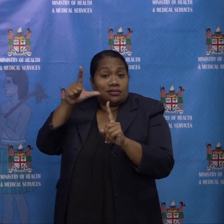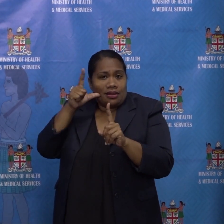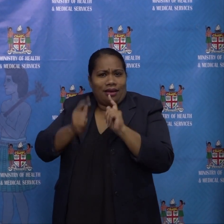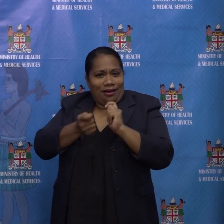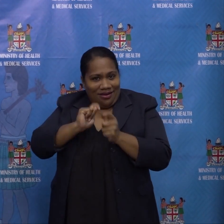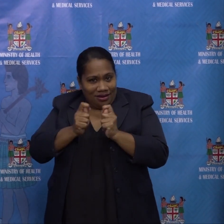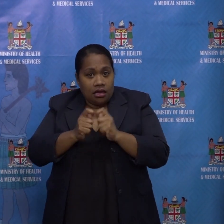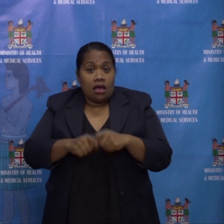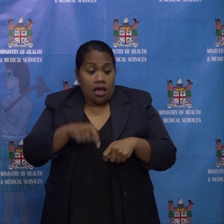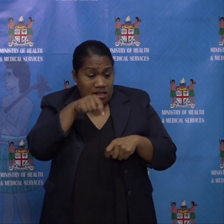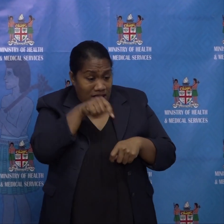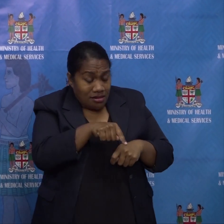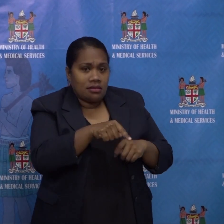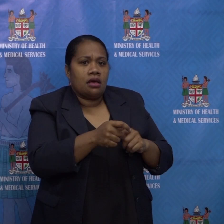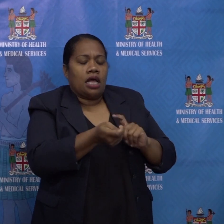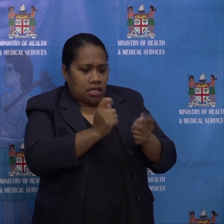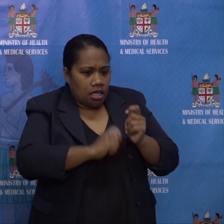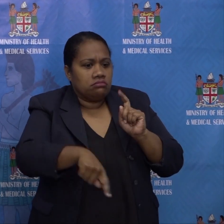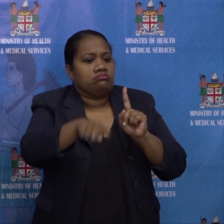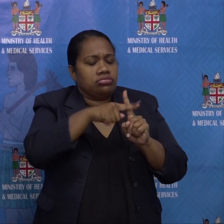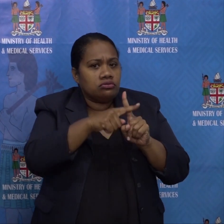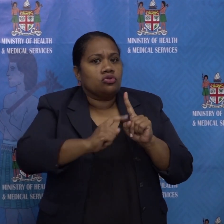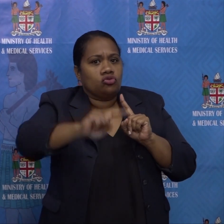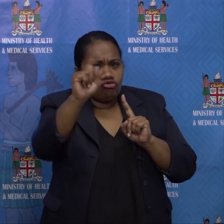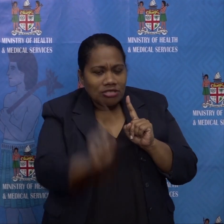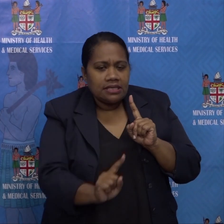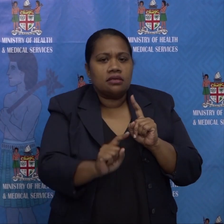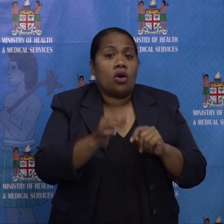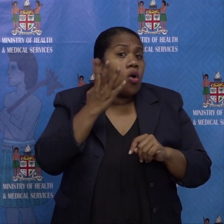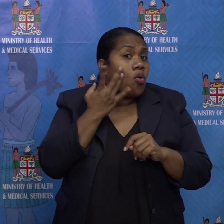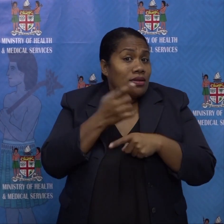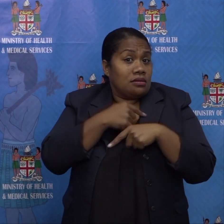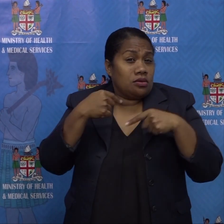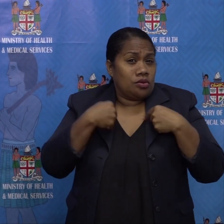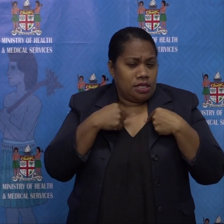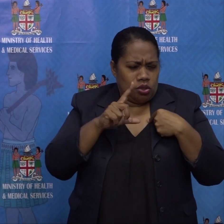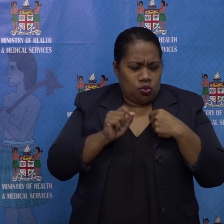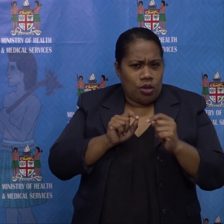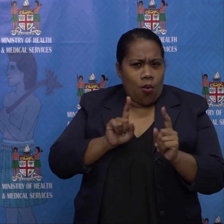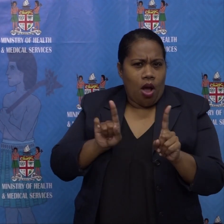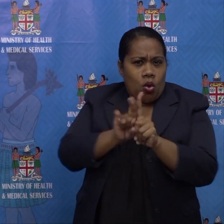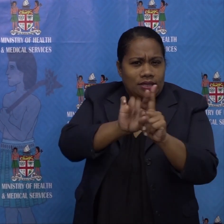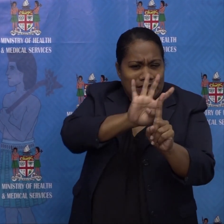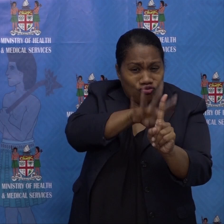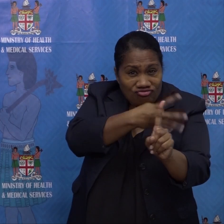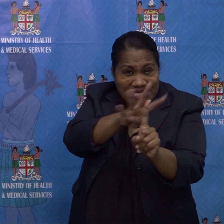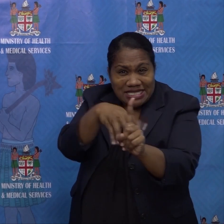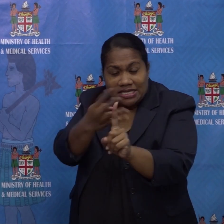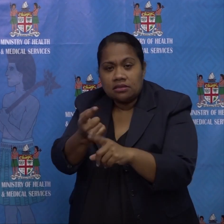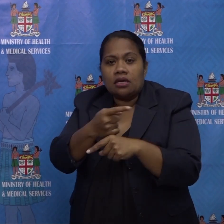tested positive today. So when we're doing our contact tracing, we investigate a number of